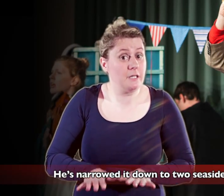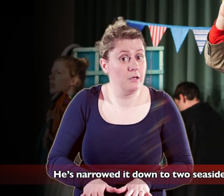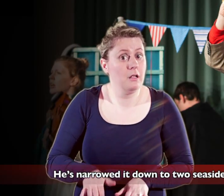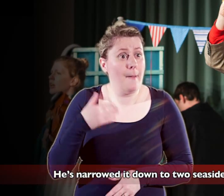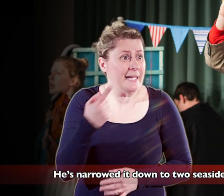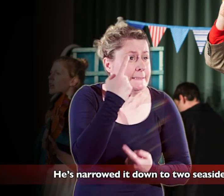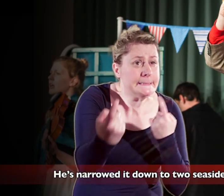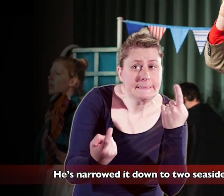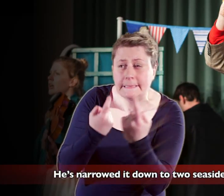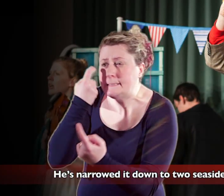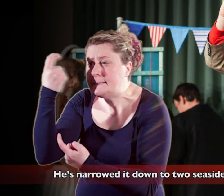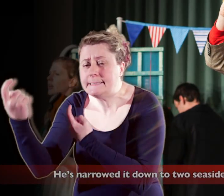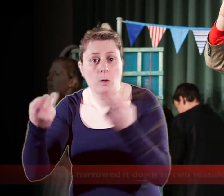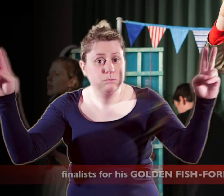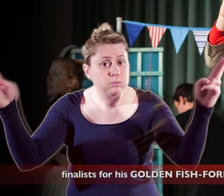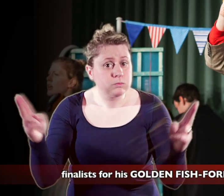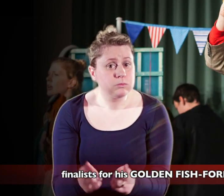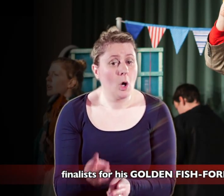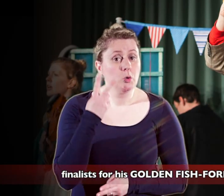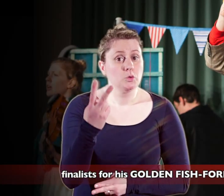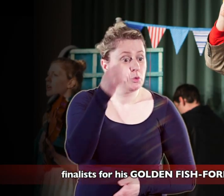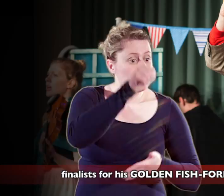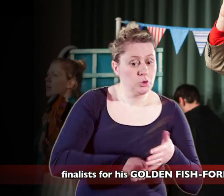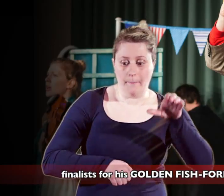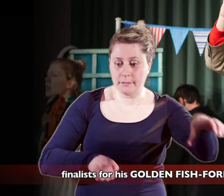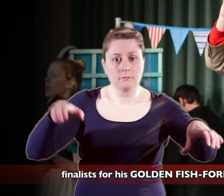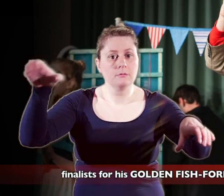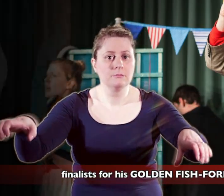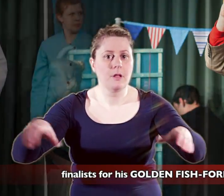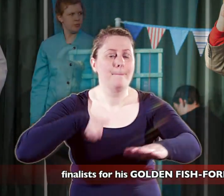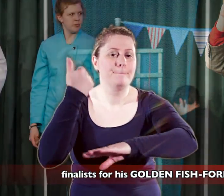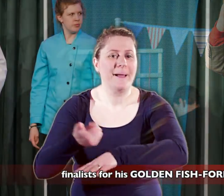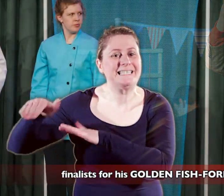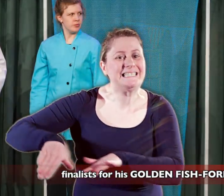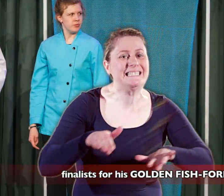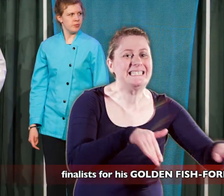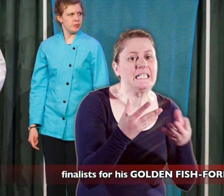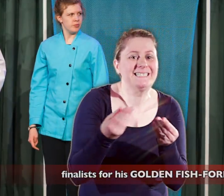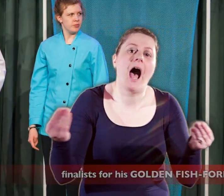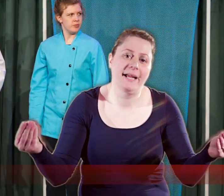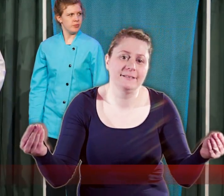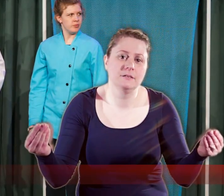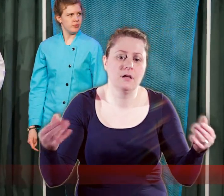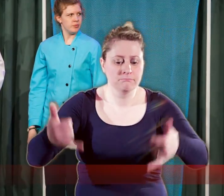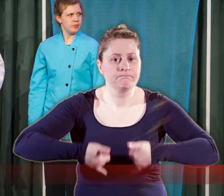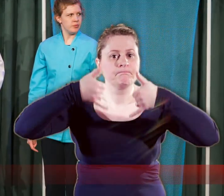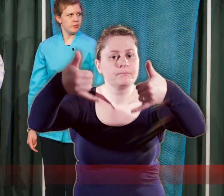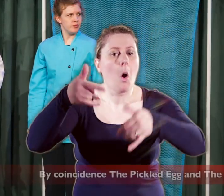narrowed it down to two seaside vendors, finalists for his Golden Fish Fork Award.